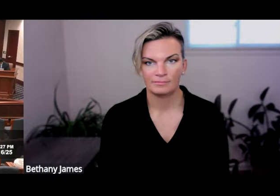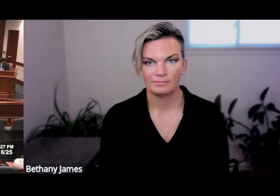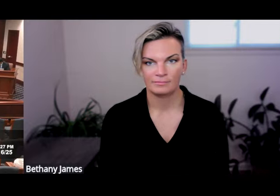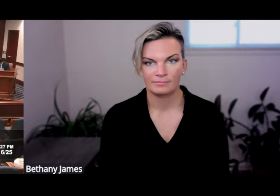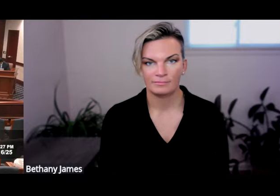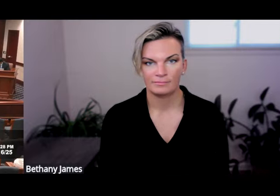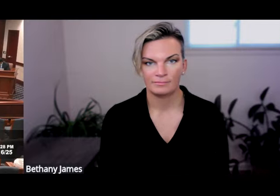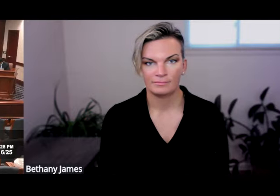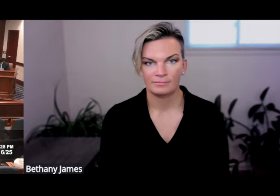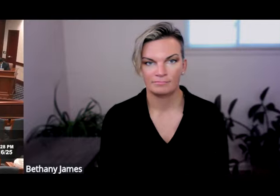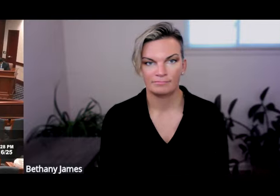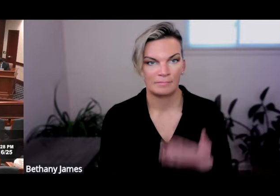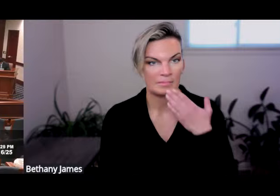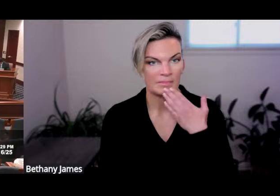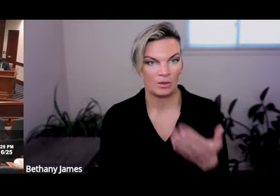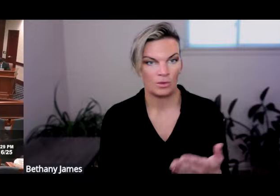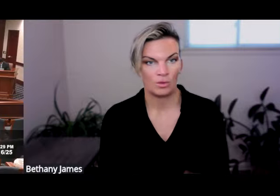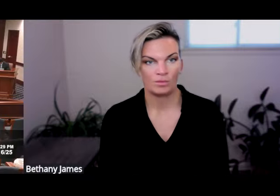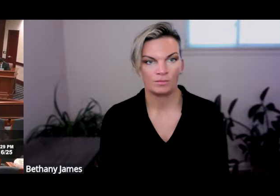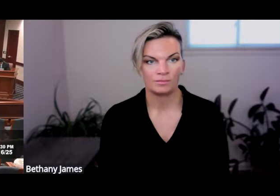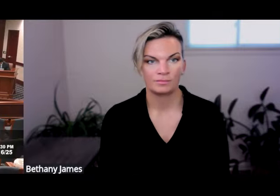Thank you.